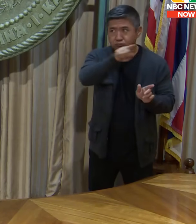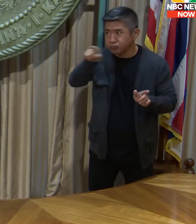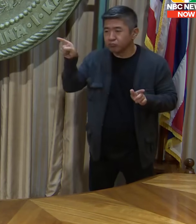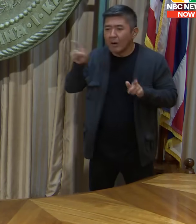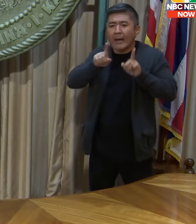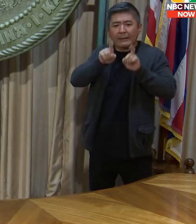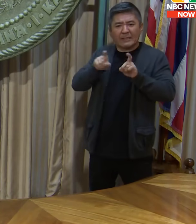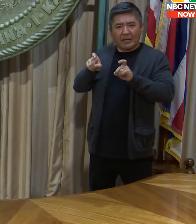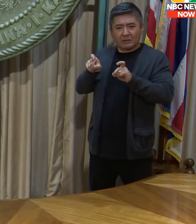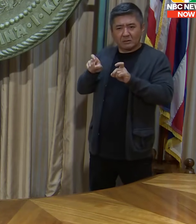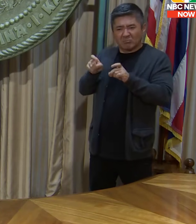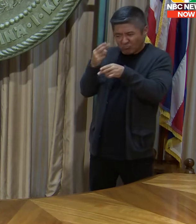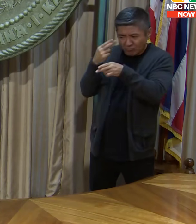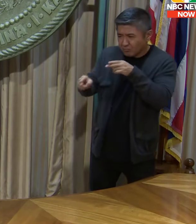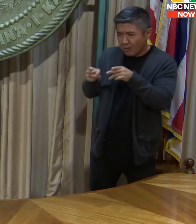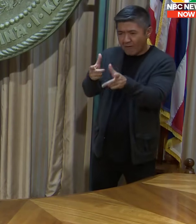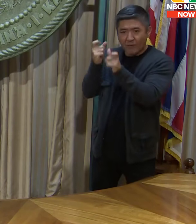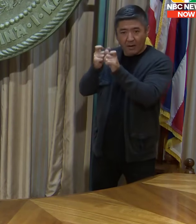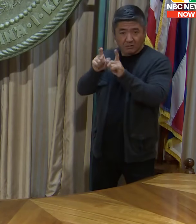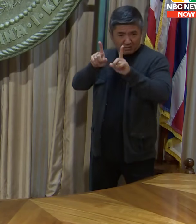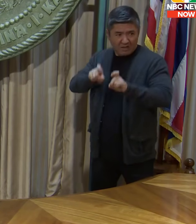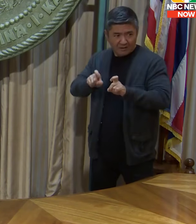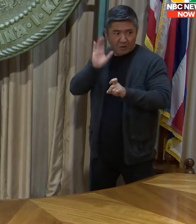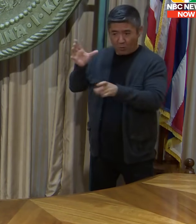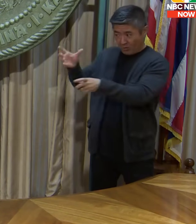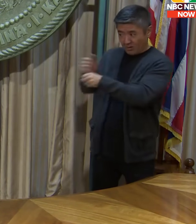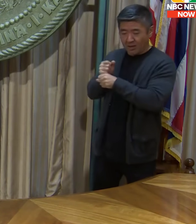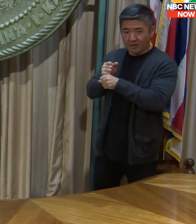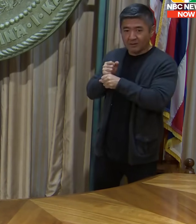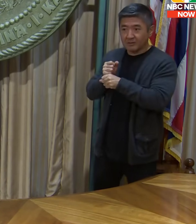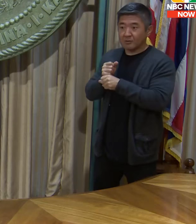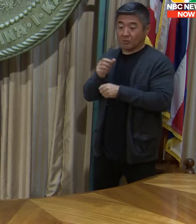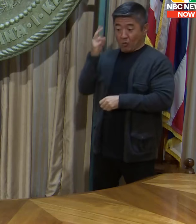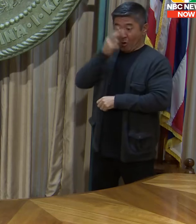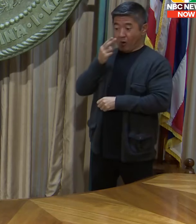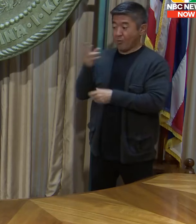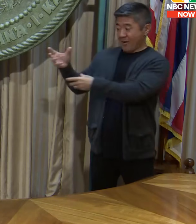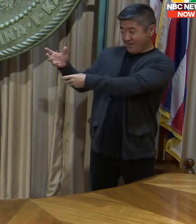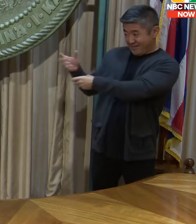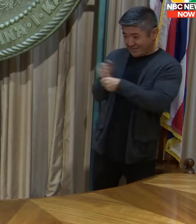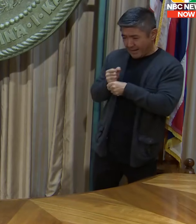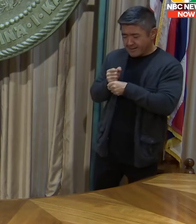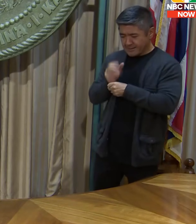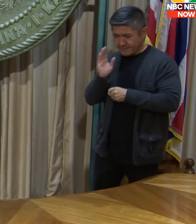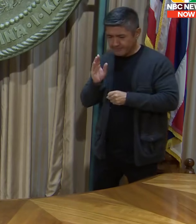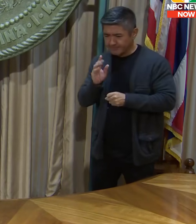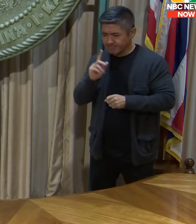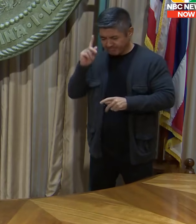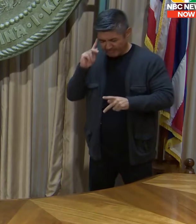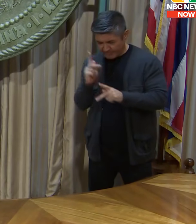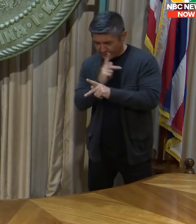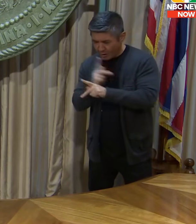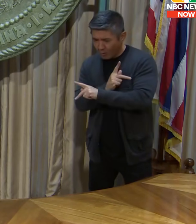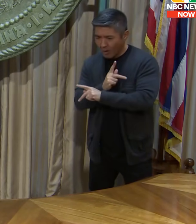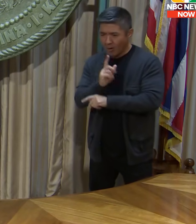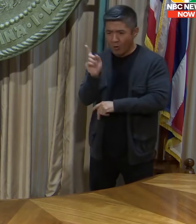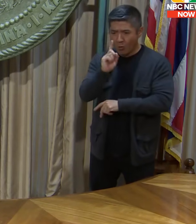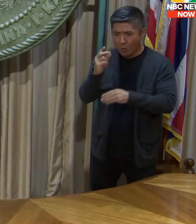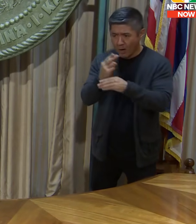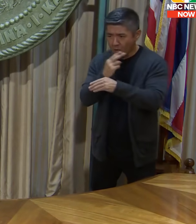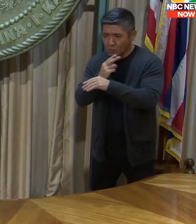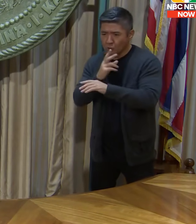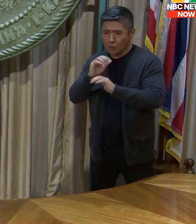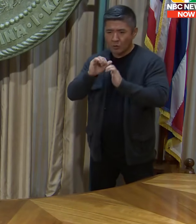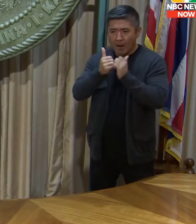test units, and certainly as we receive them, we'll be looking at how we can deploy them in the